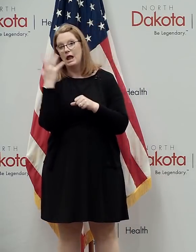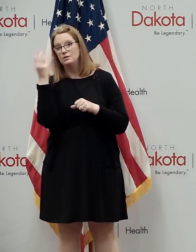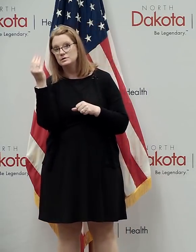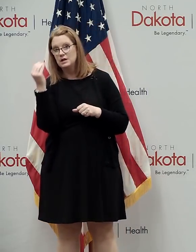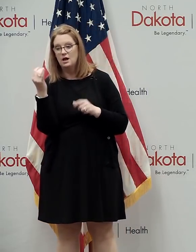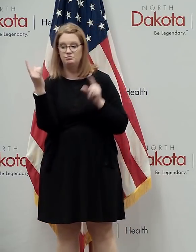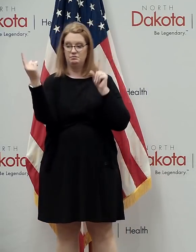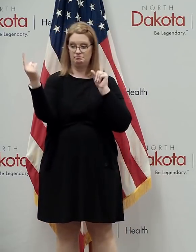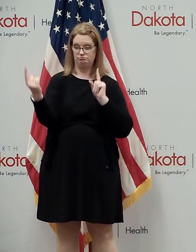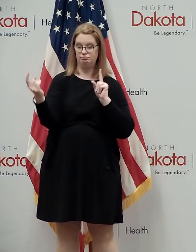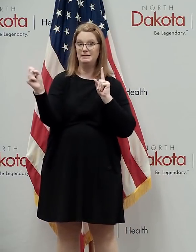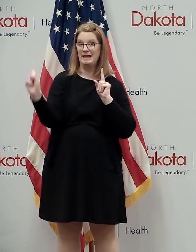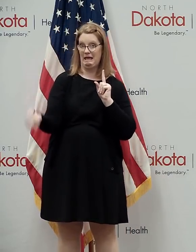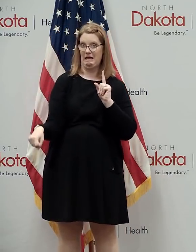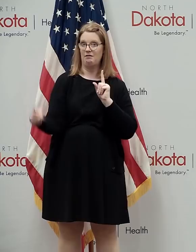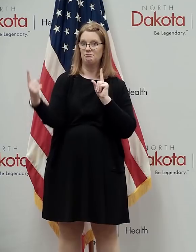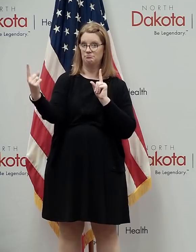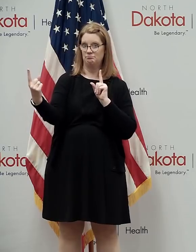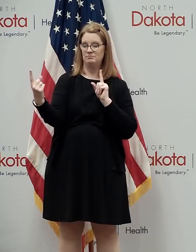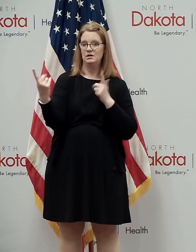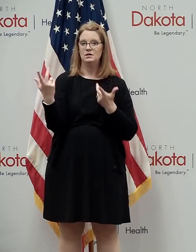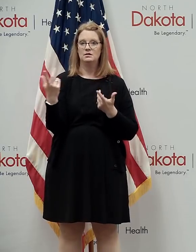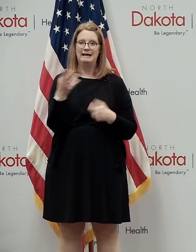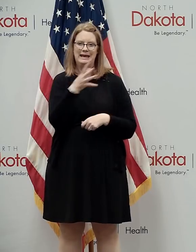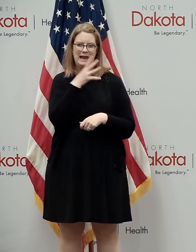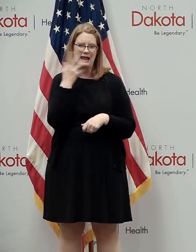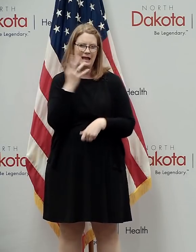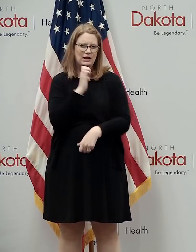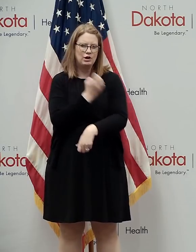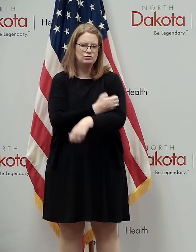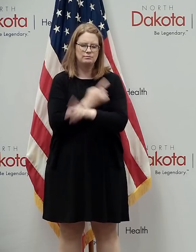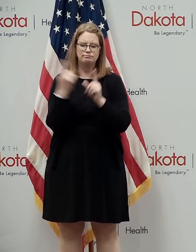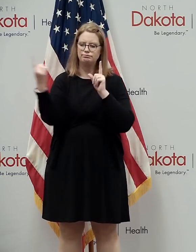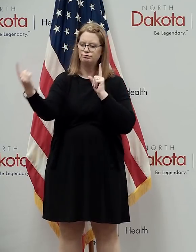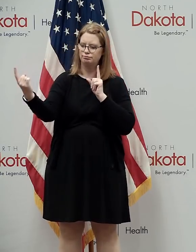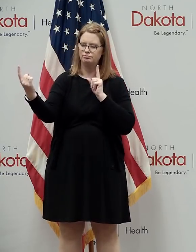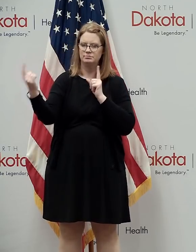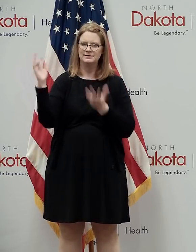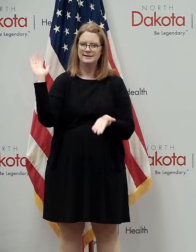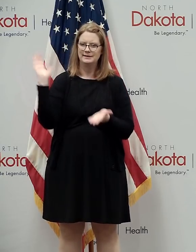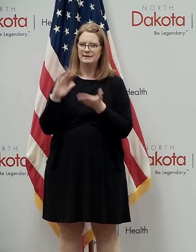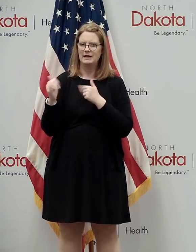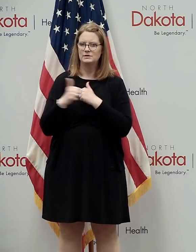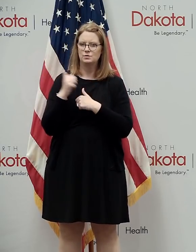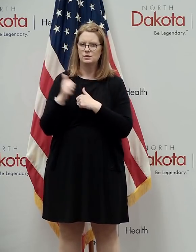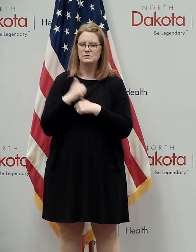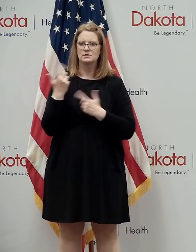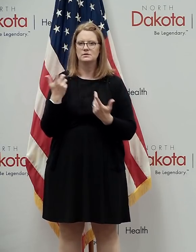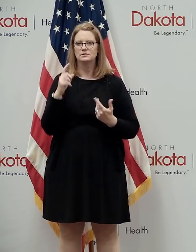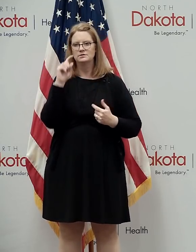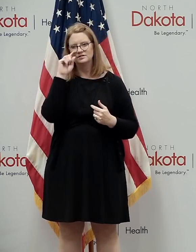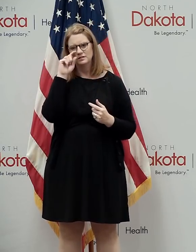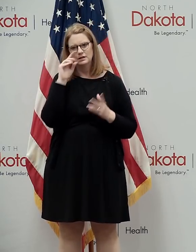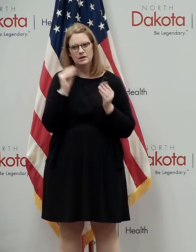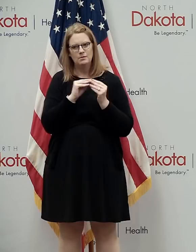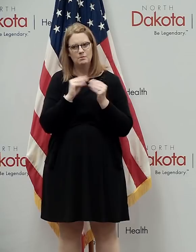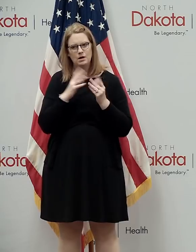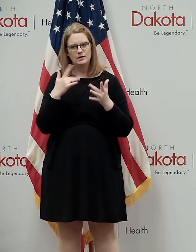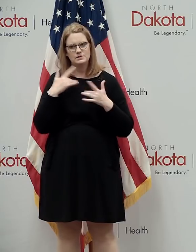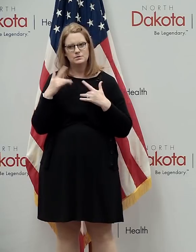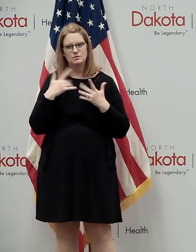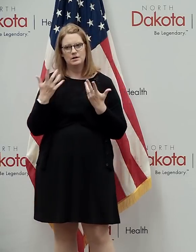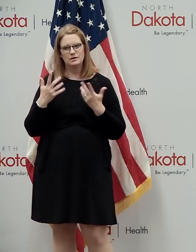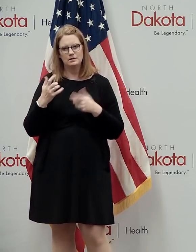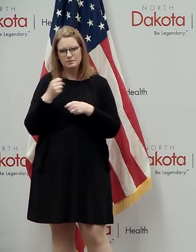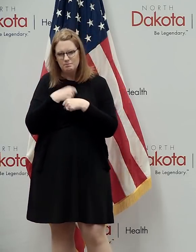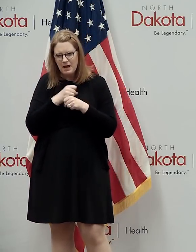opportunity to distance, as they often do in ag and energy, way less risk. We were much more worried about manufacturing facilities that are indoor where people